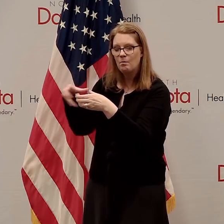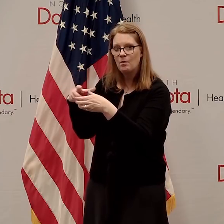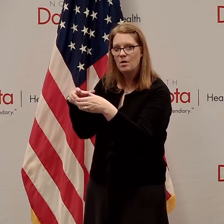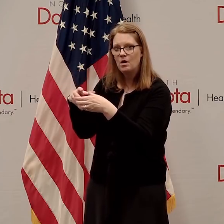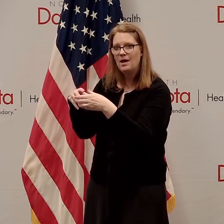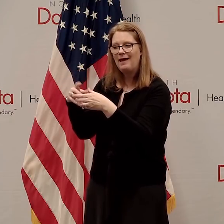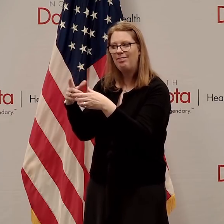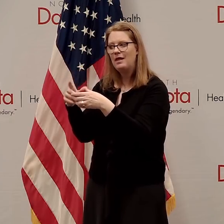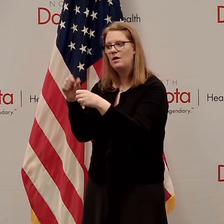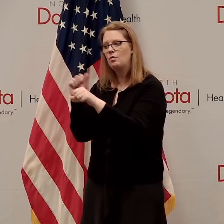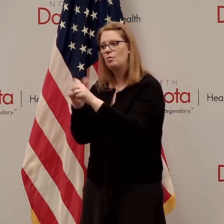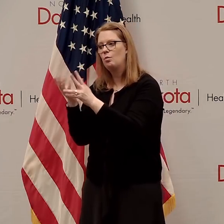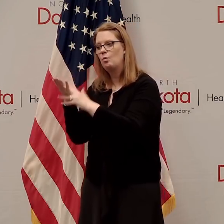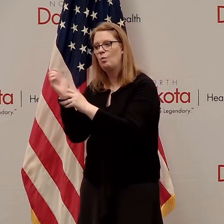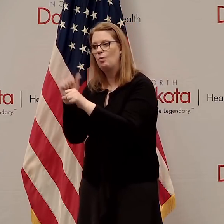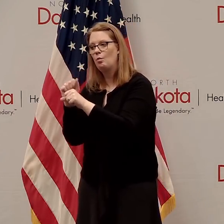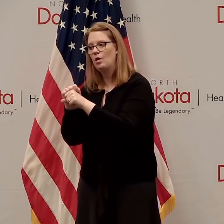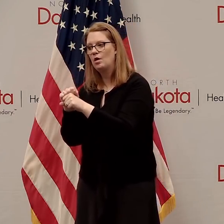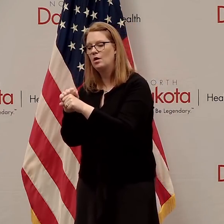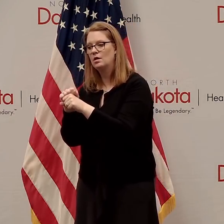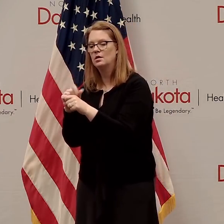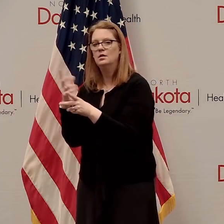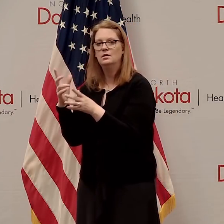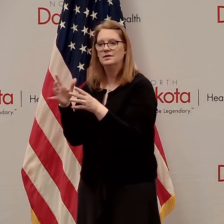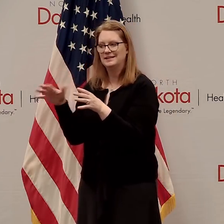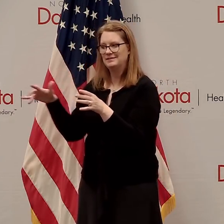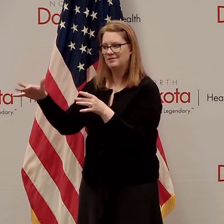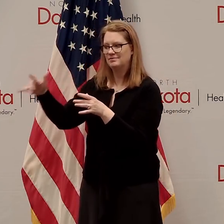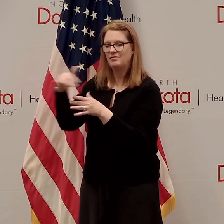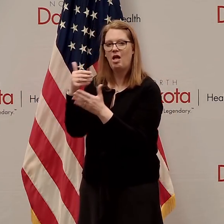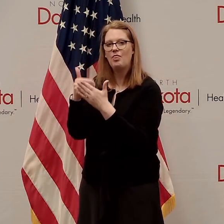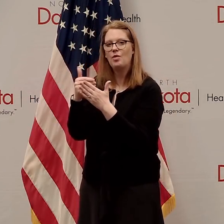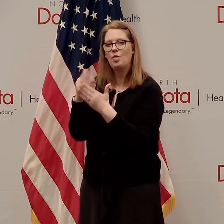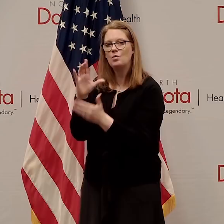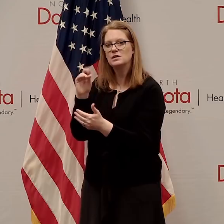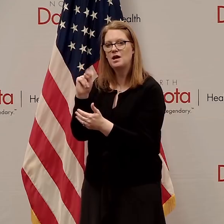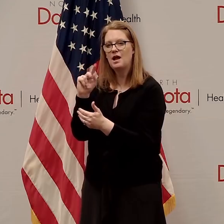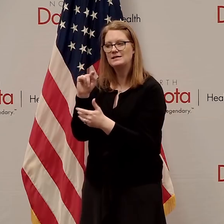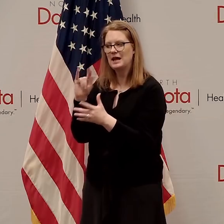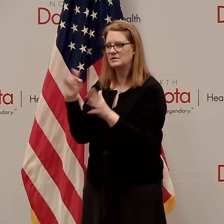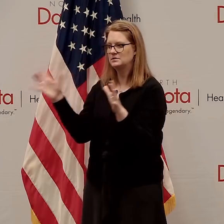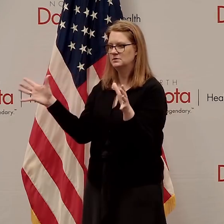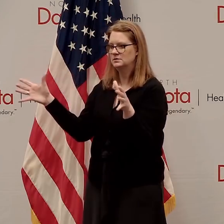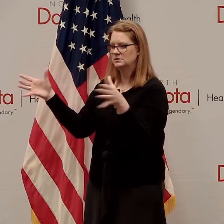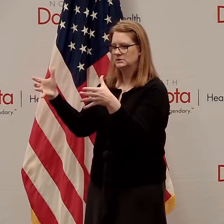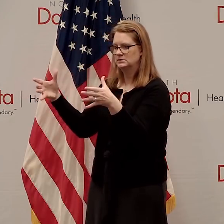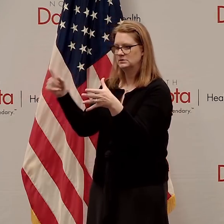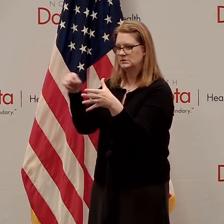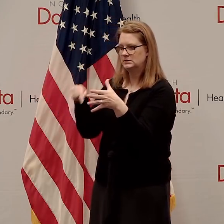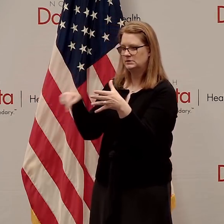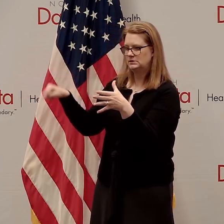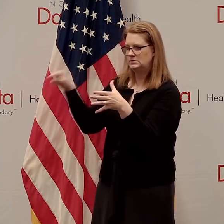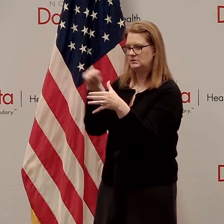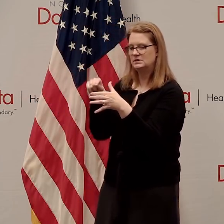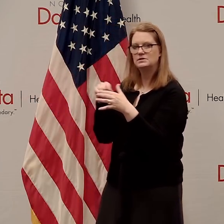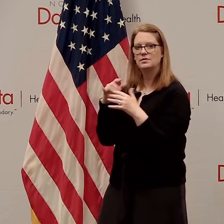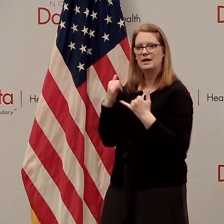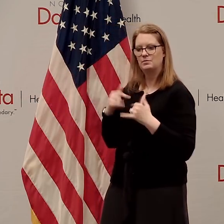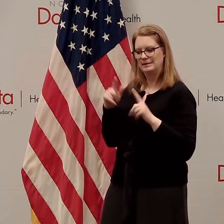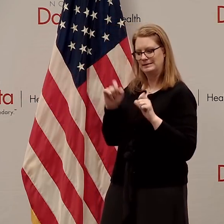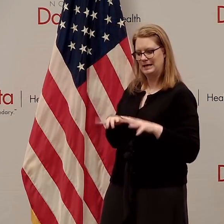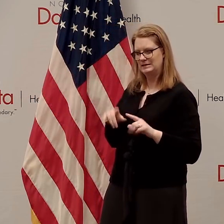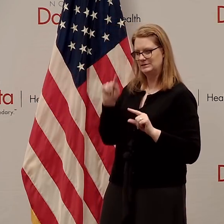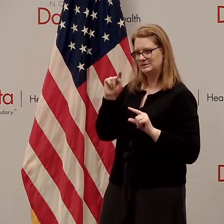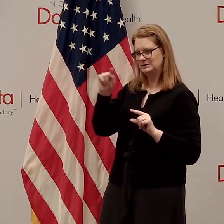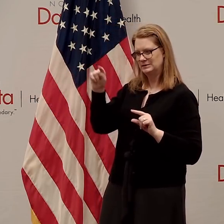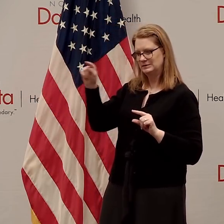environment or other non-work environments had close contacts with the positives. That's our standard procedure on contact tracing. Find a